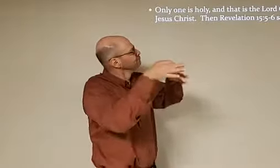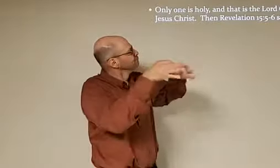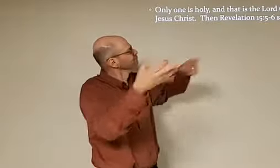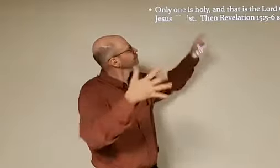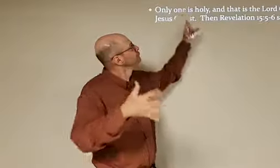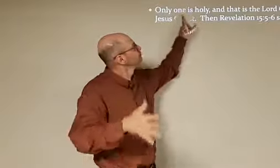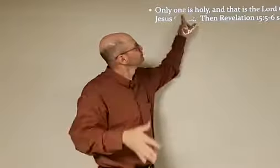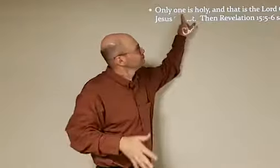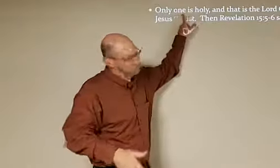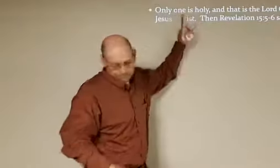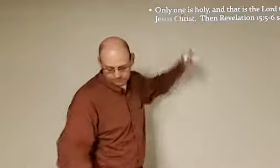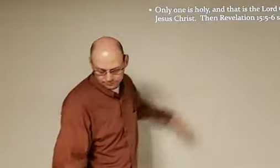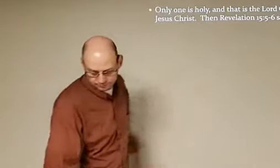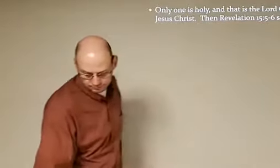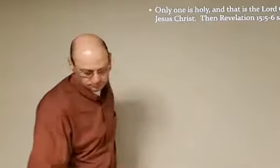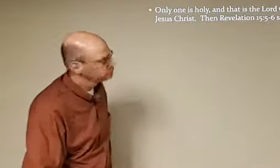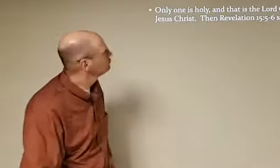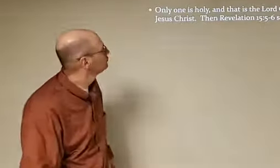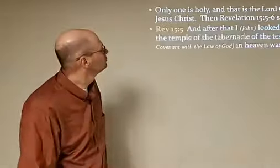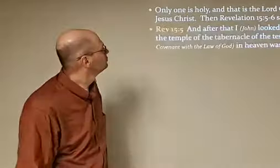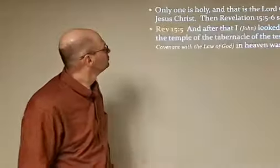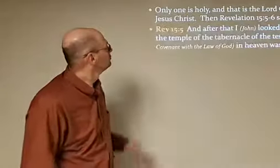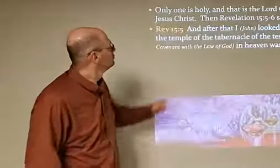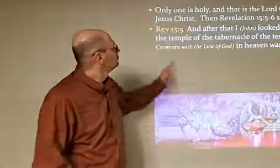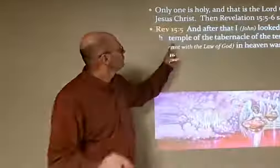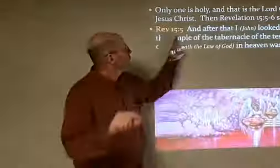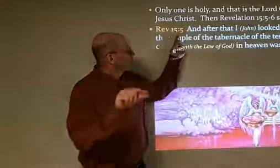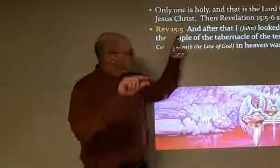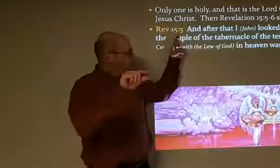I already said this, only one is holy, the Lord God Almighty, Revelation